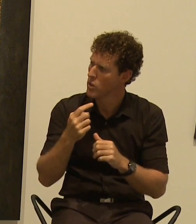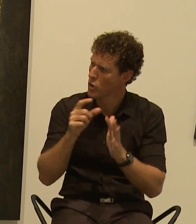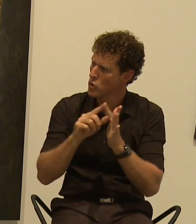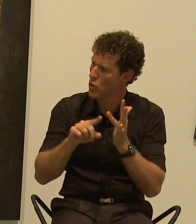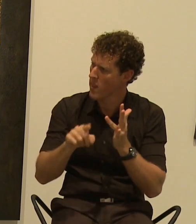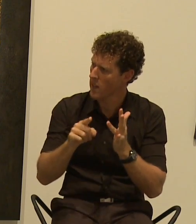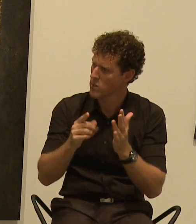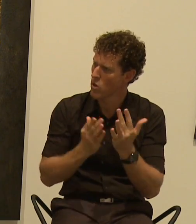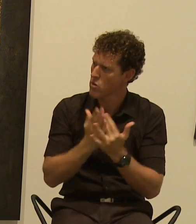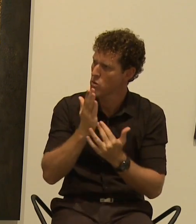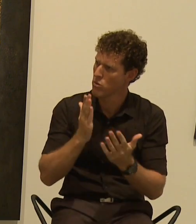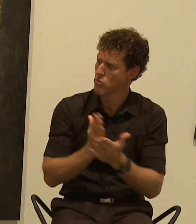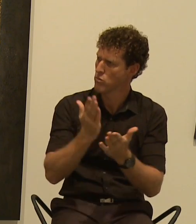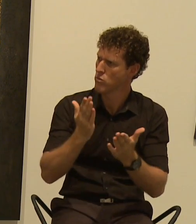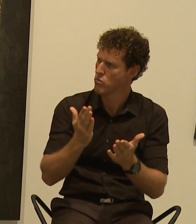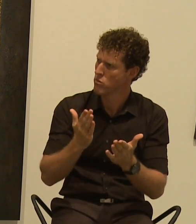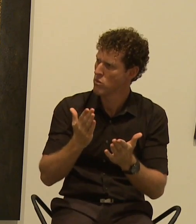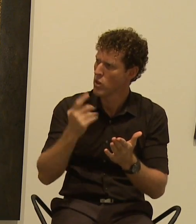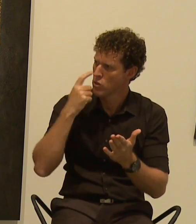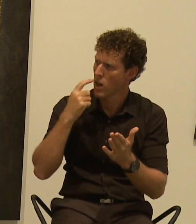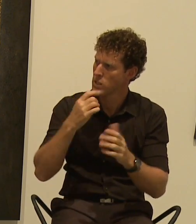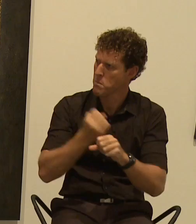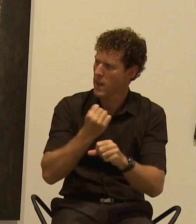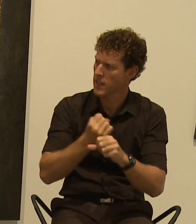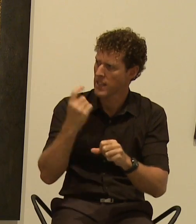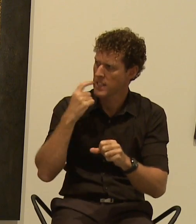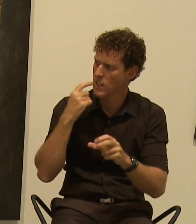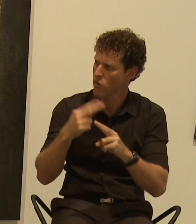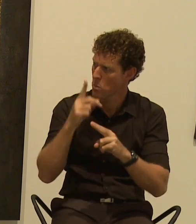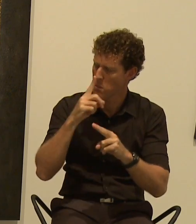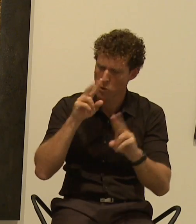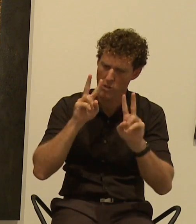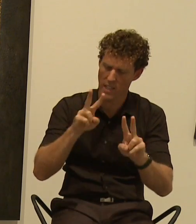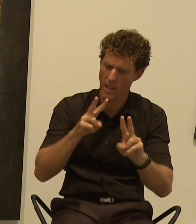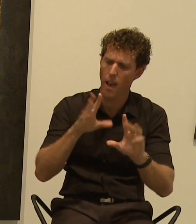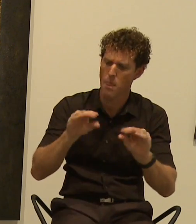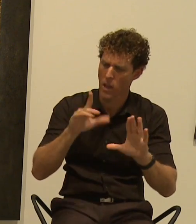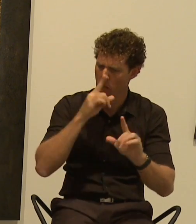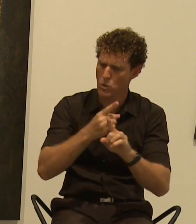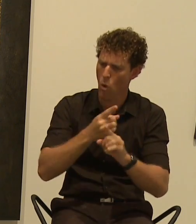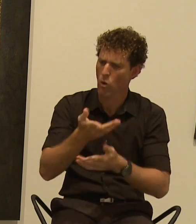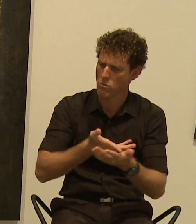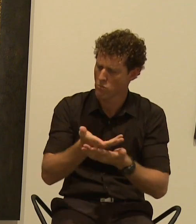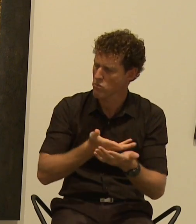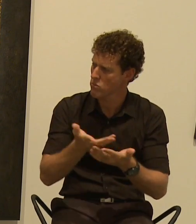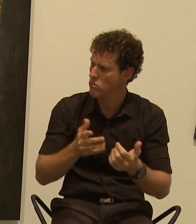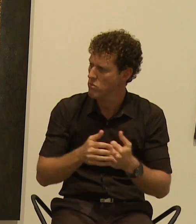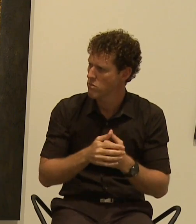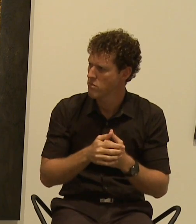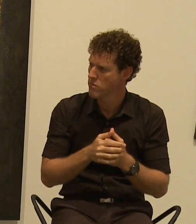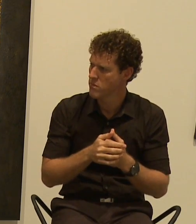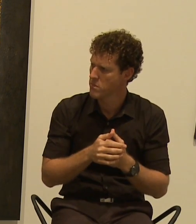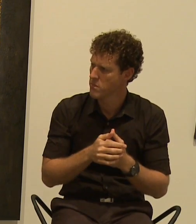over our lifetime. Like, for example, this conversation, it's just about that process of losing